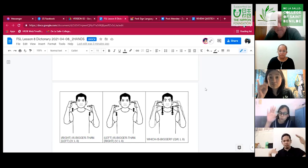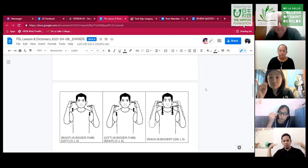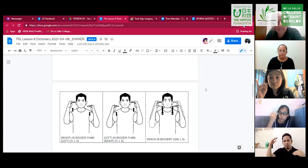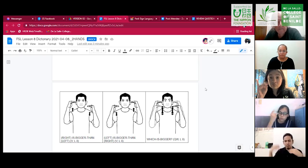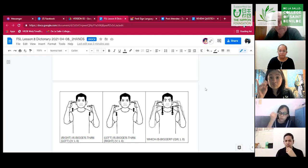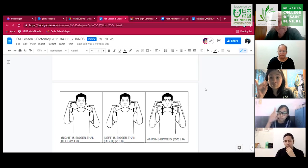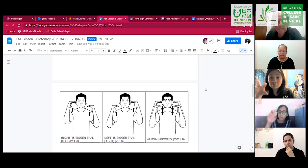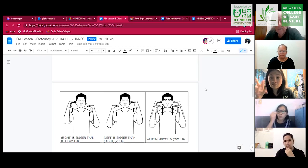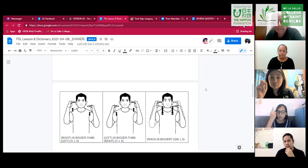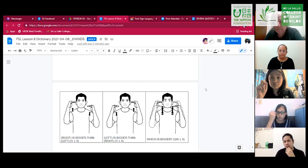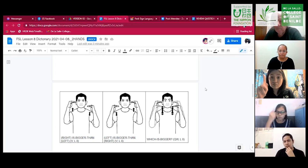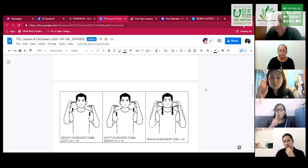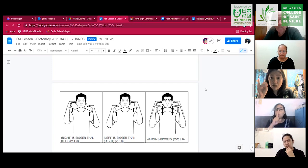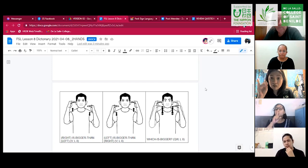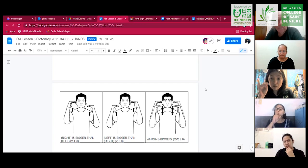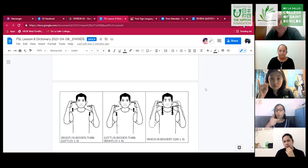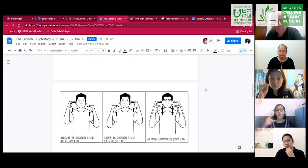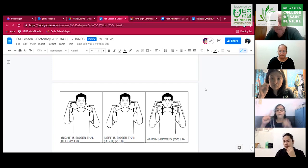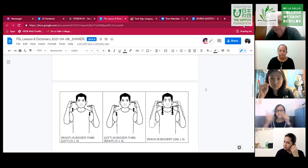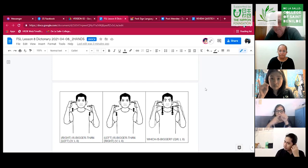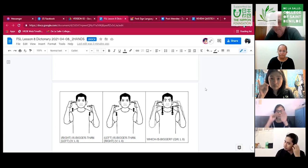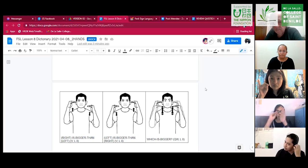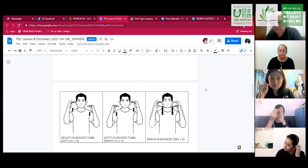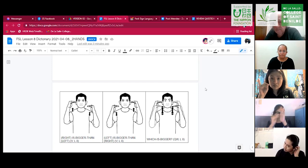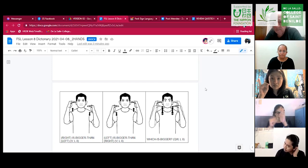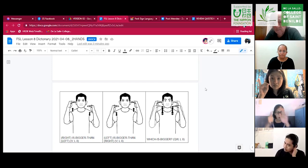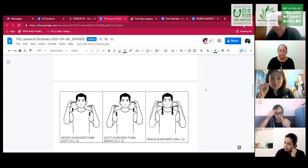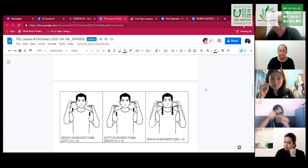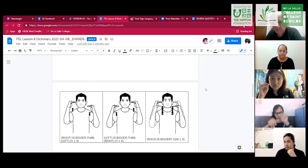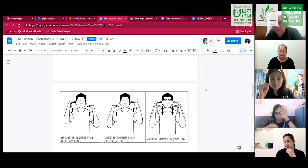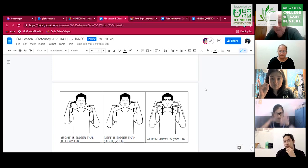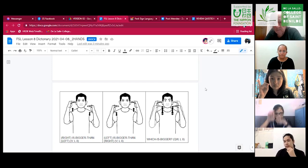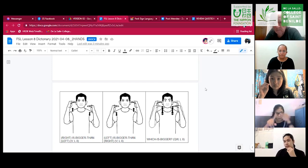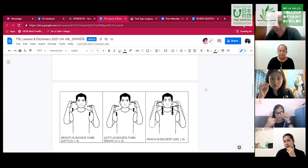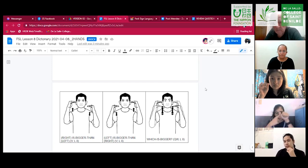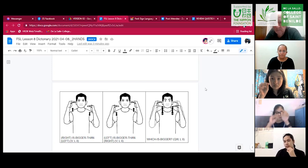So we'll do the one with the right hand, the dominant hand above.